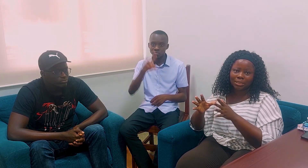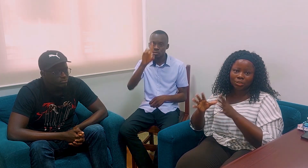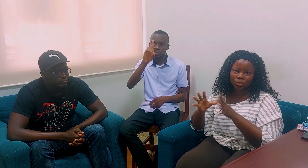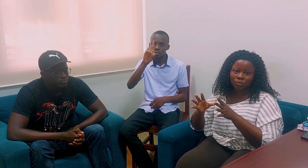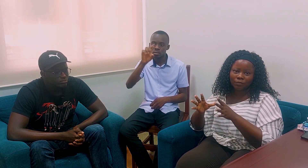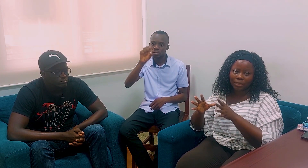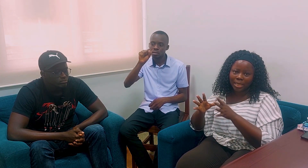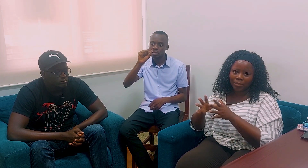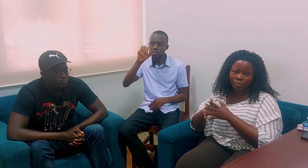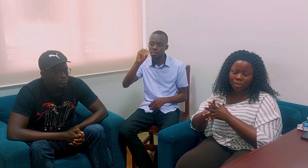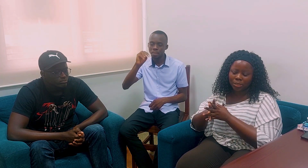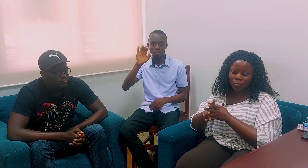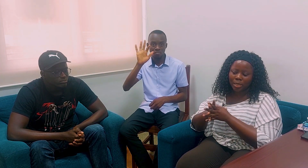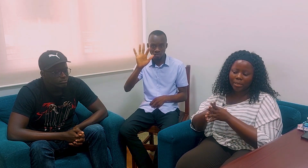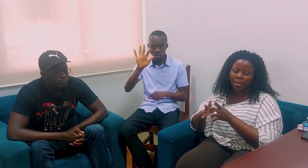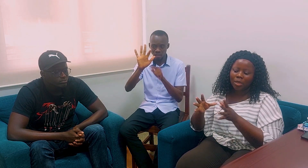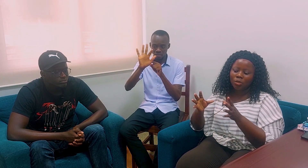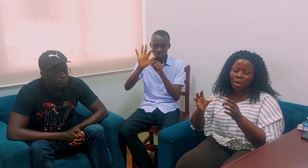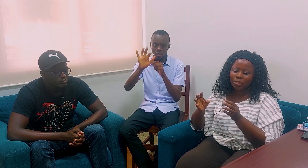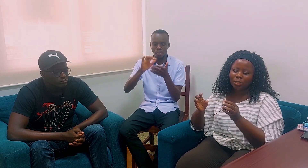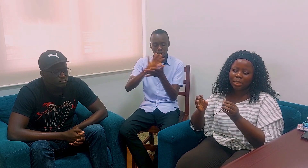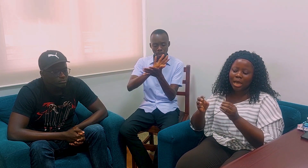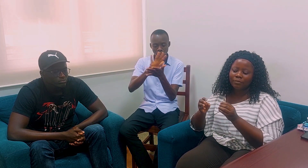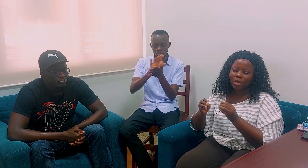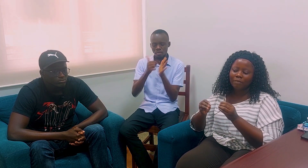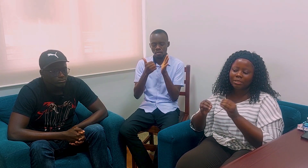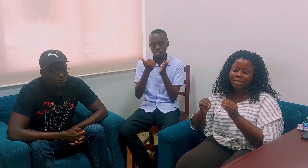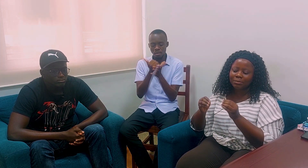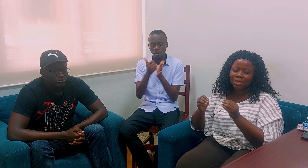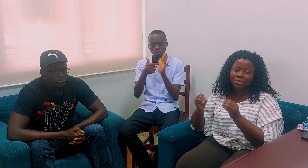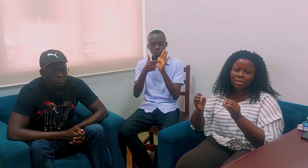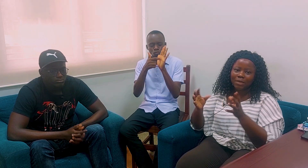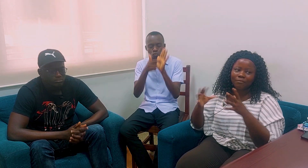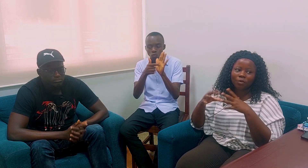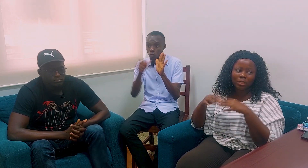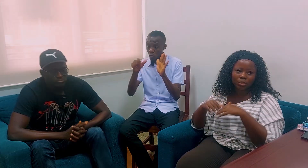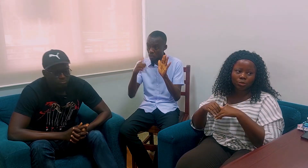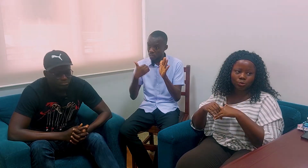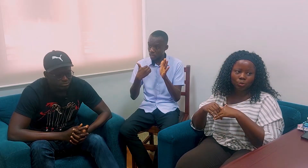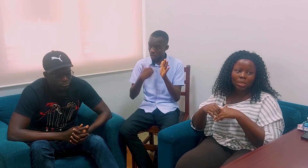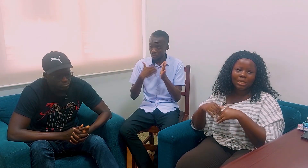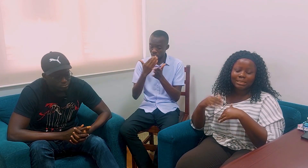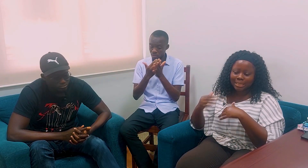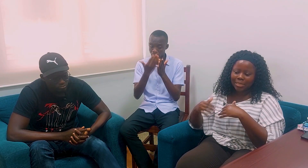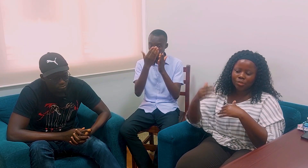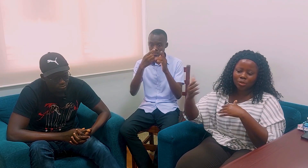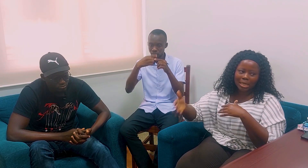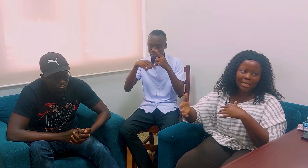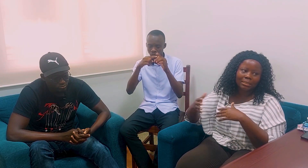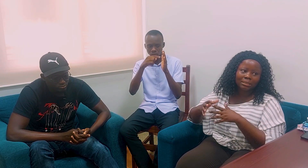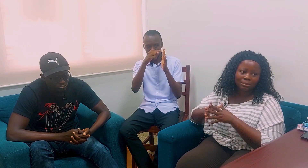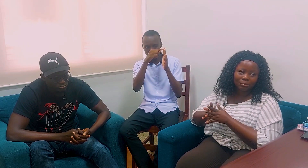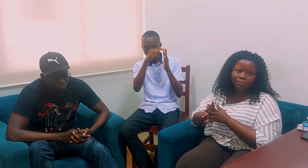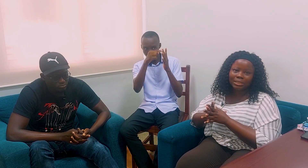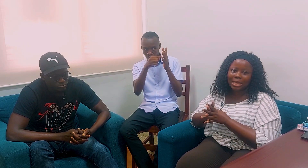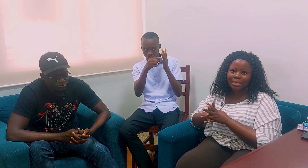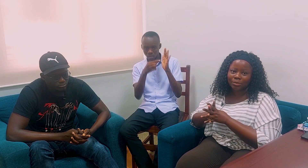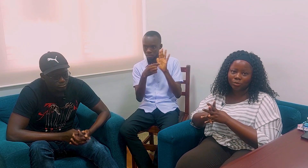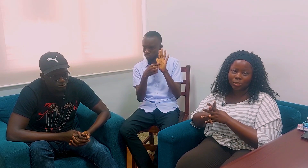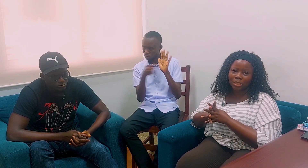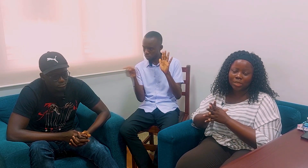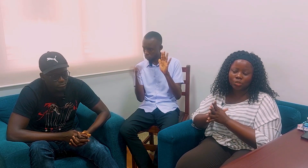manual that is used for diagnosis, where you actually have to have symptoms that fall into, then you can